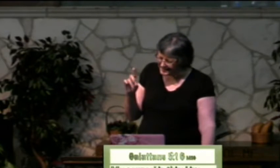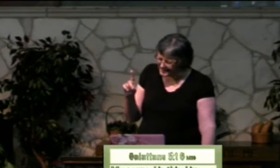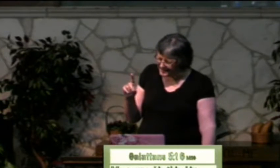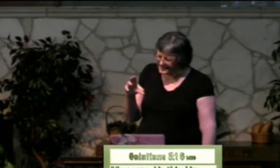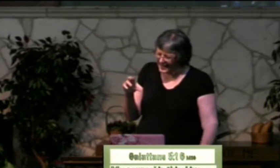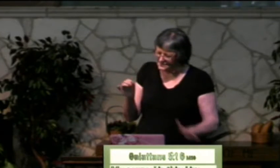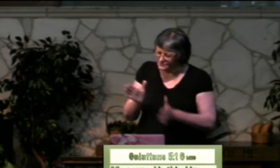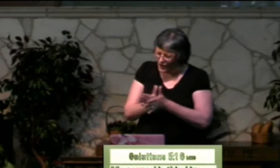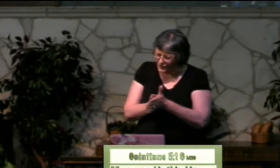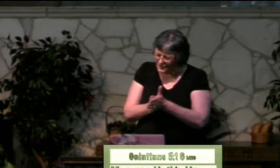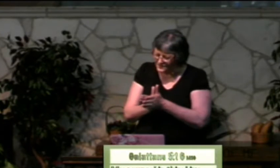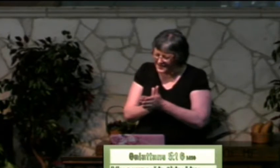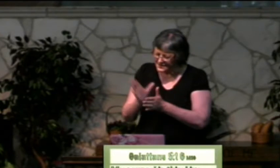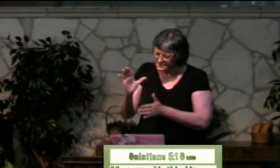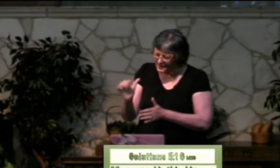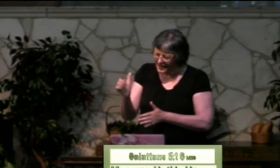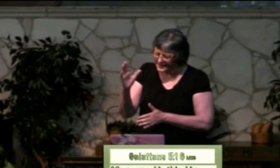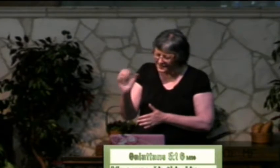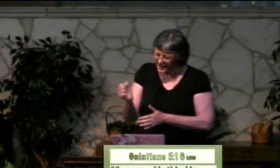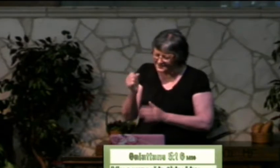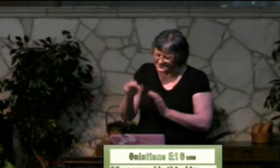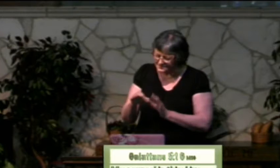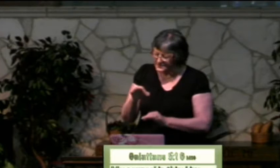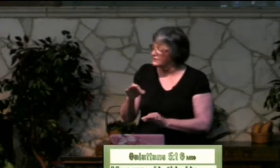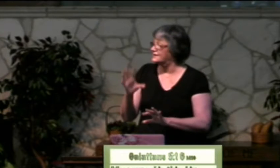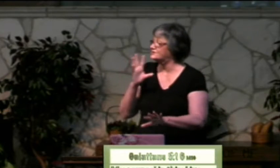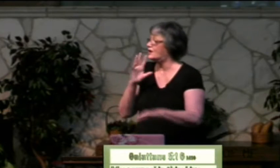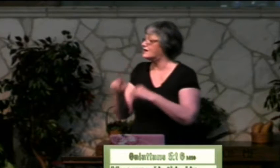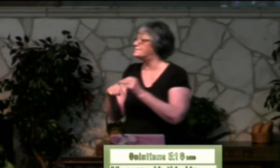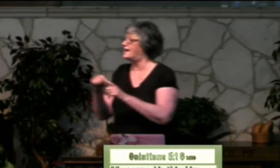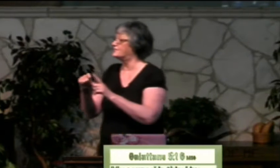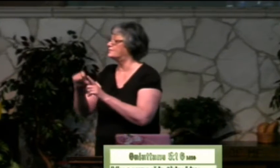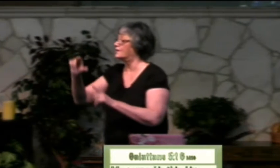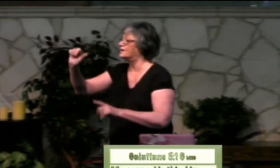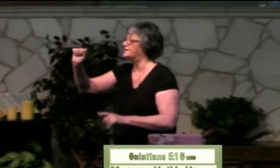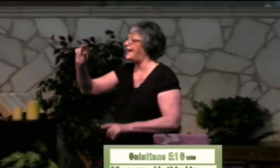animated and motivated by God's Spirit. Let's talk about the word